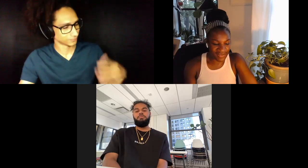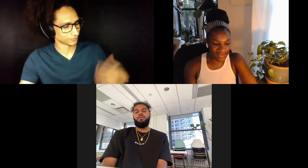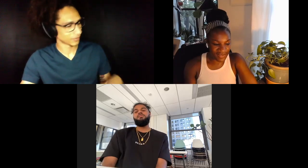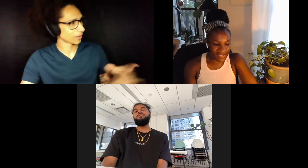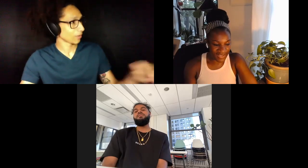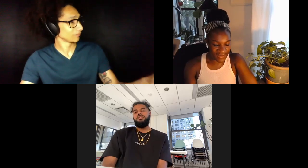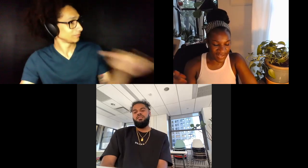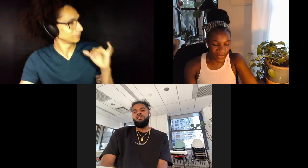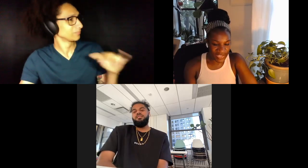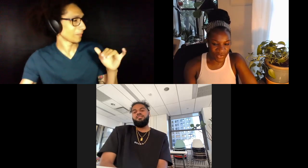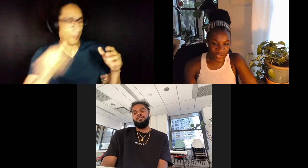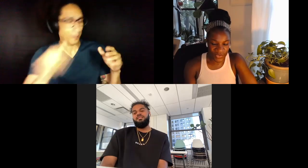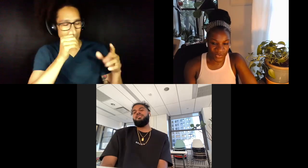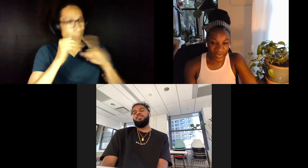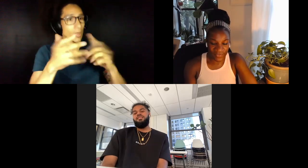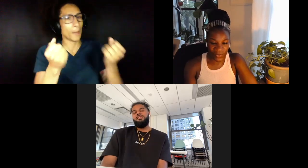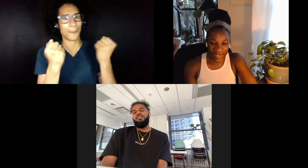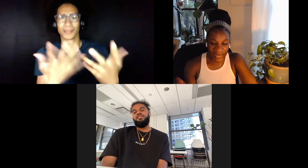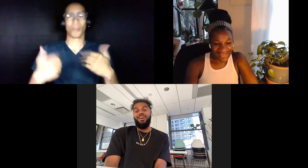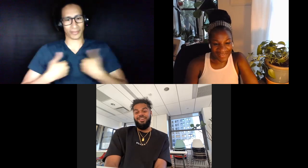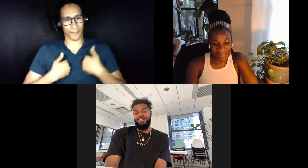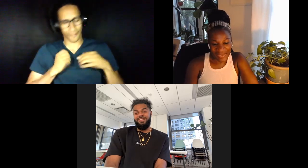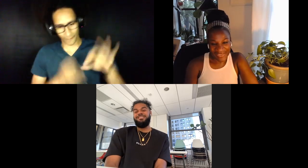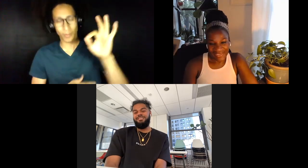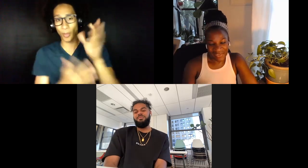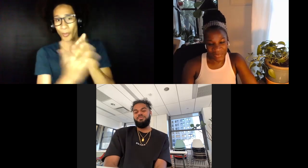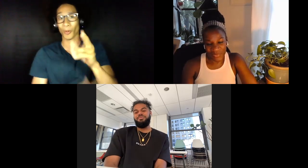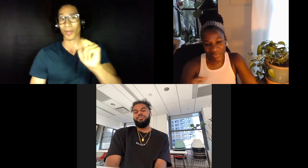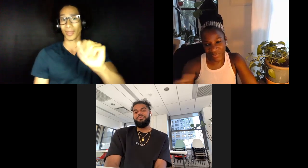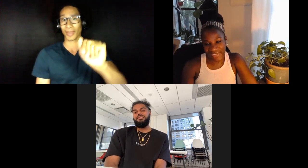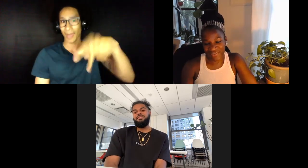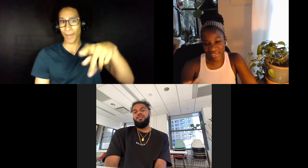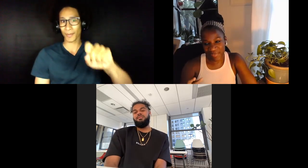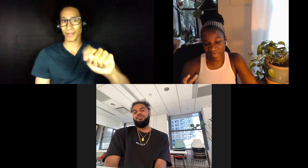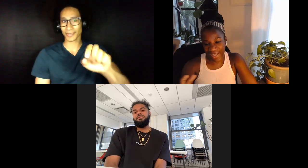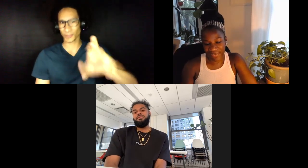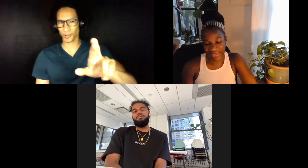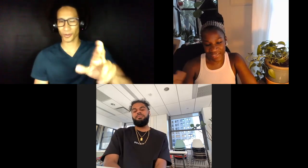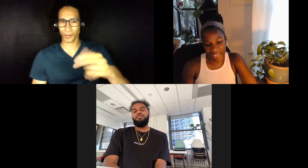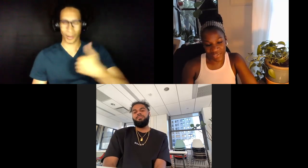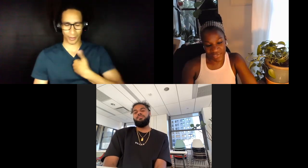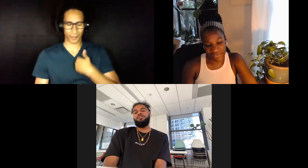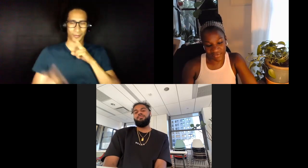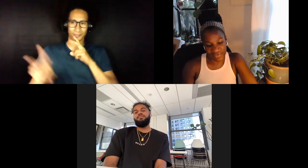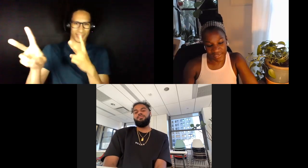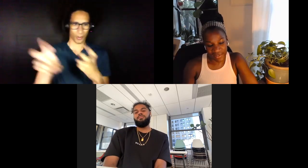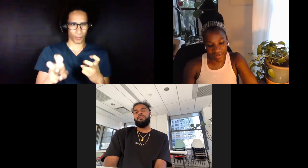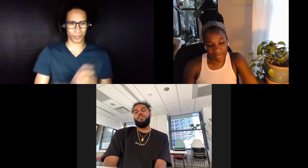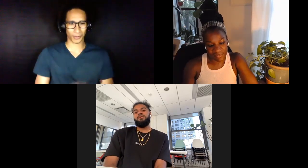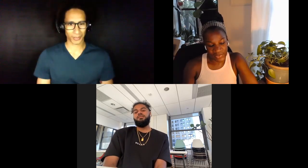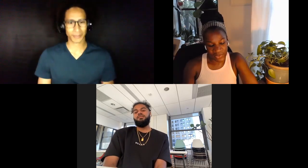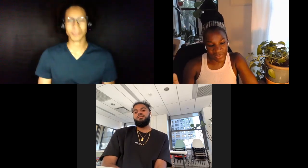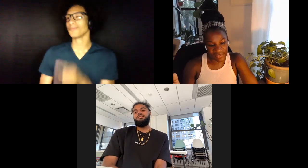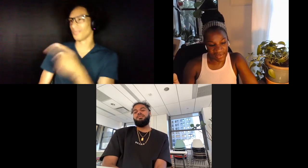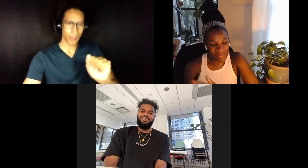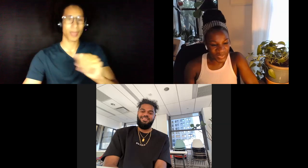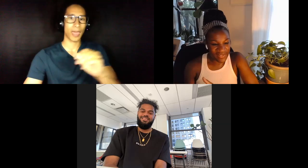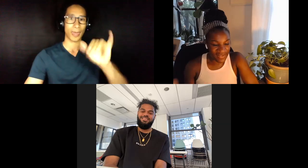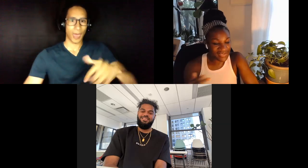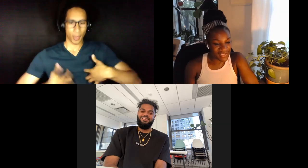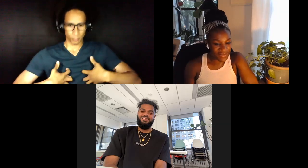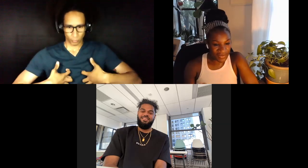She's currently a contributing editor at Pitchfork and an adjunct professor at NYU. She was a co-writer on Beyonce's Black is King film,